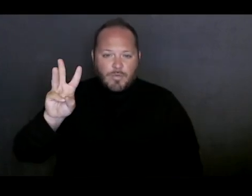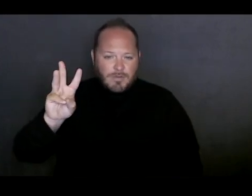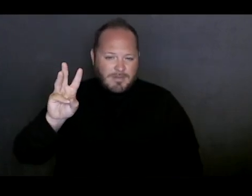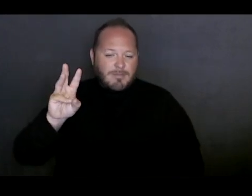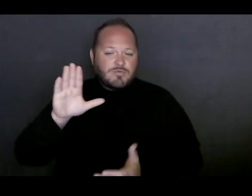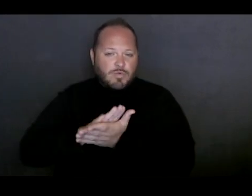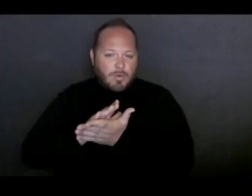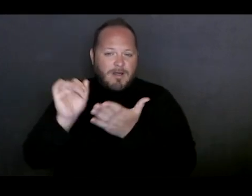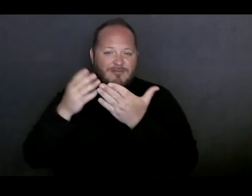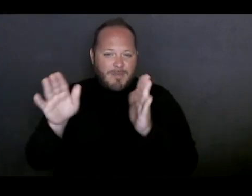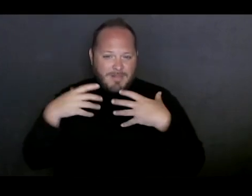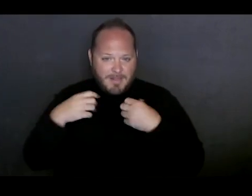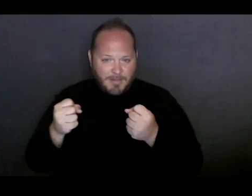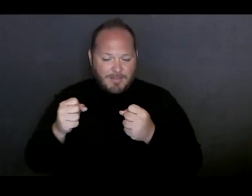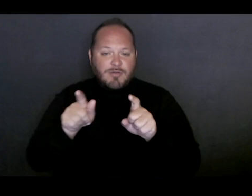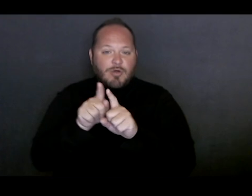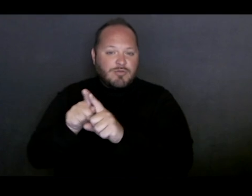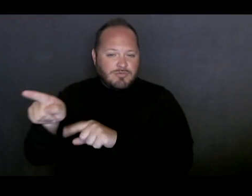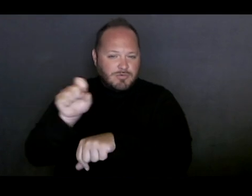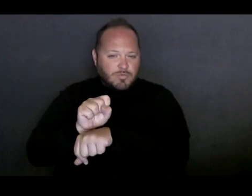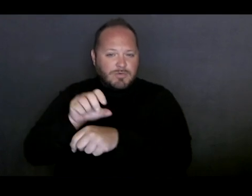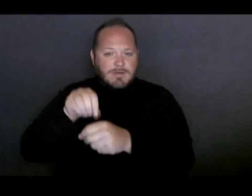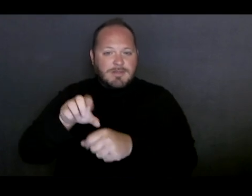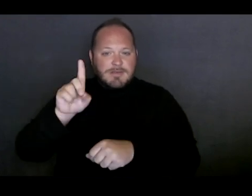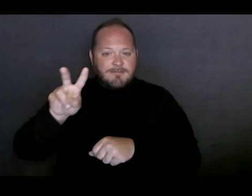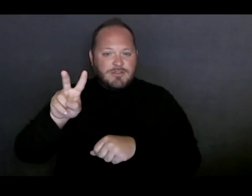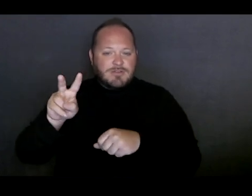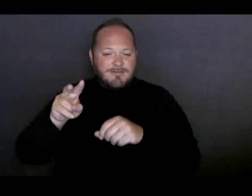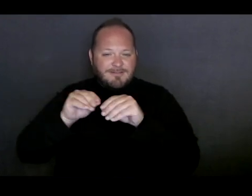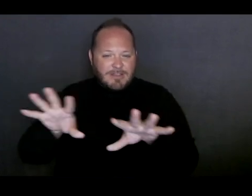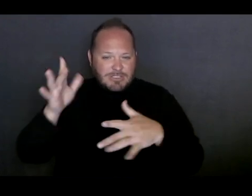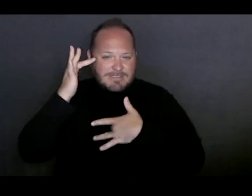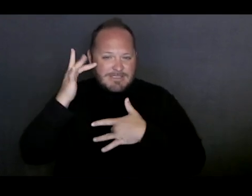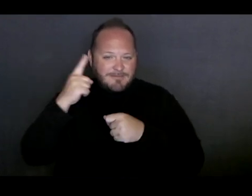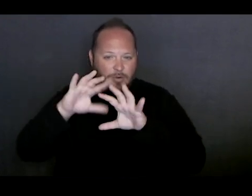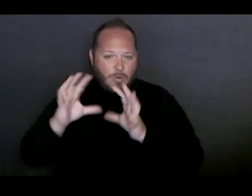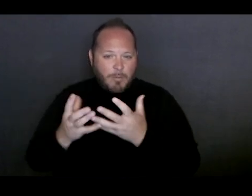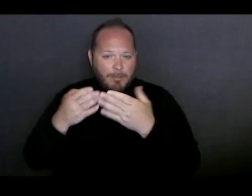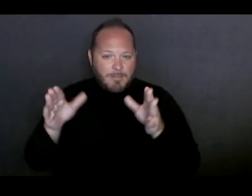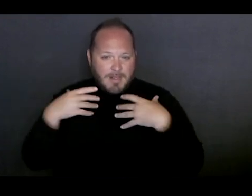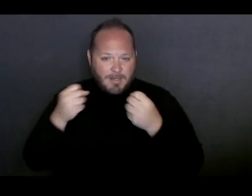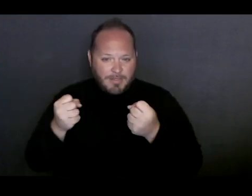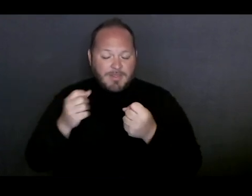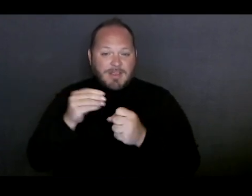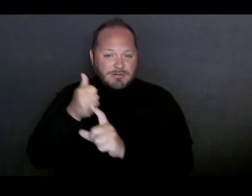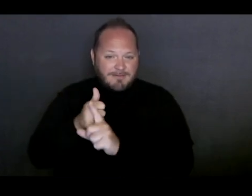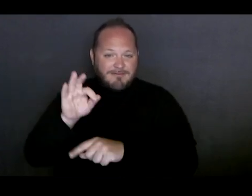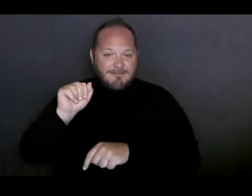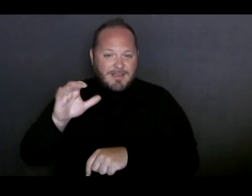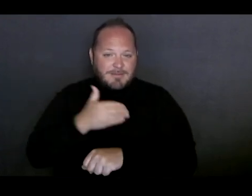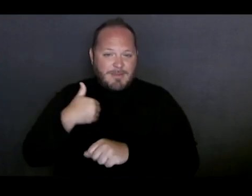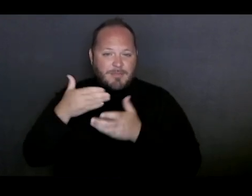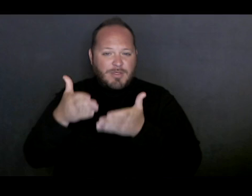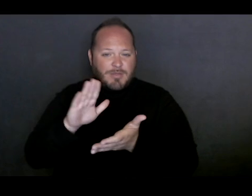Health and the Division of Infectious Disease and Global Public Health, and a faculty member of the Center on